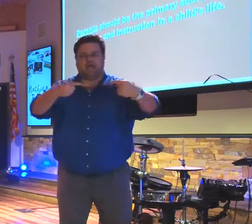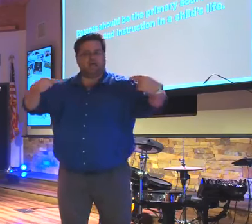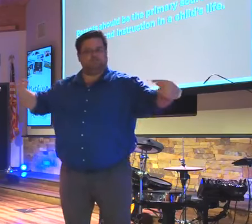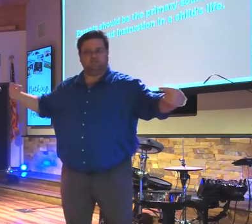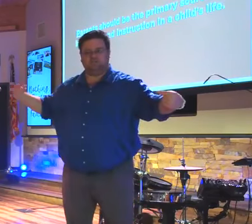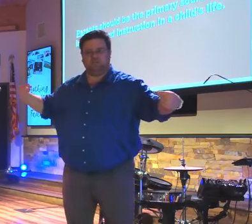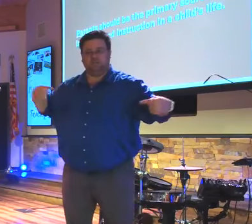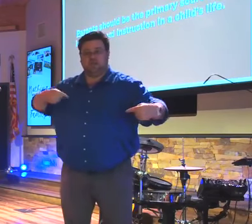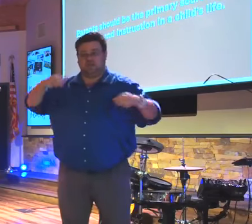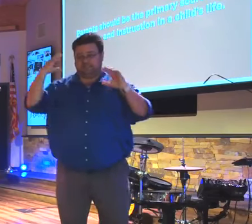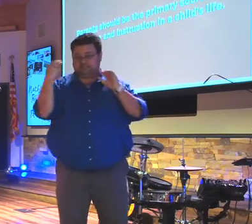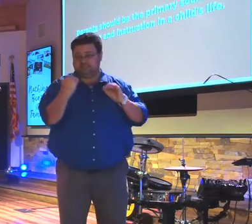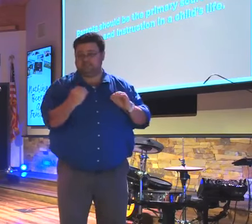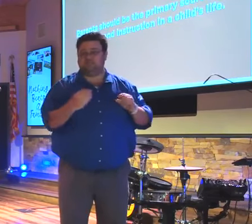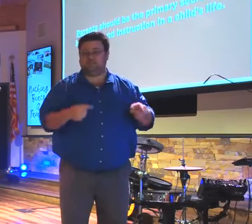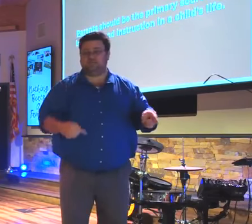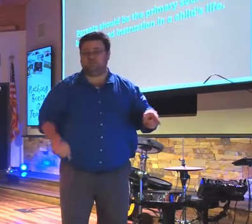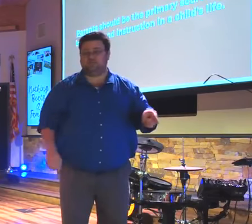life. And so